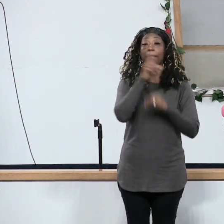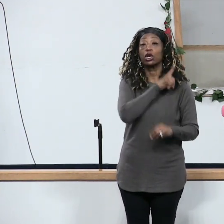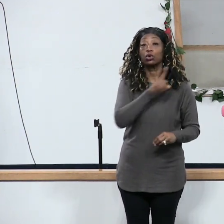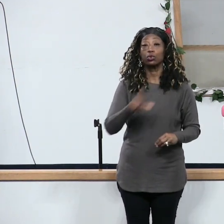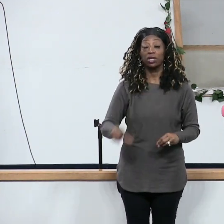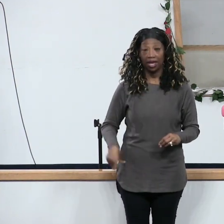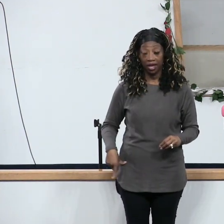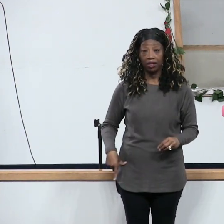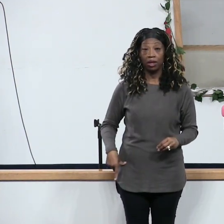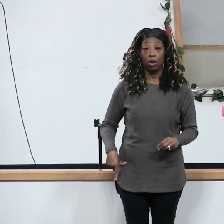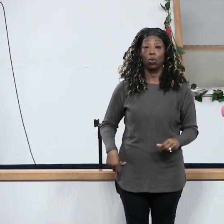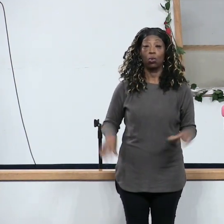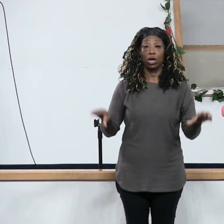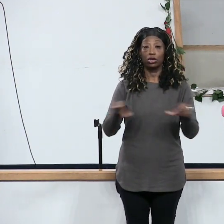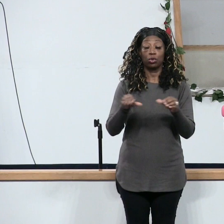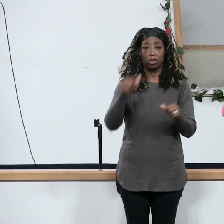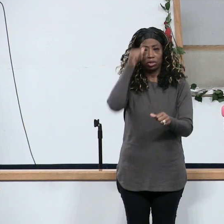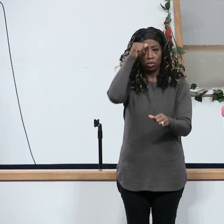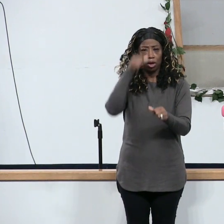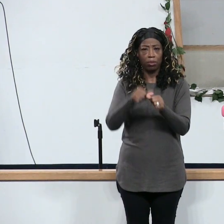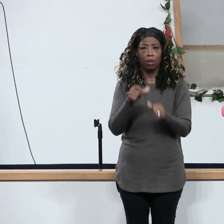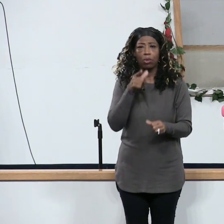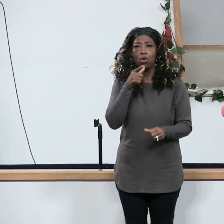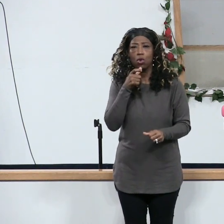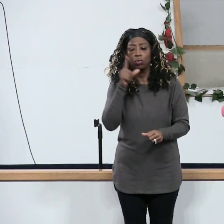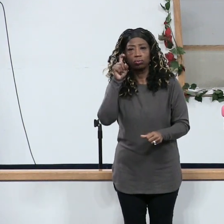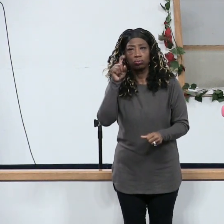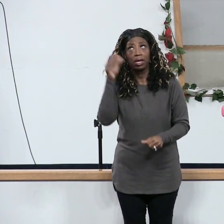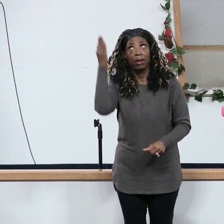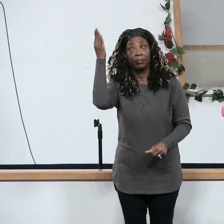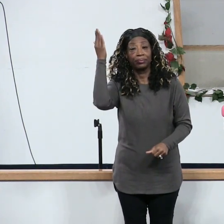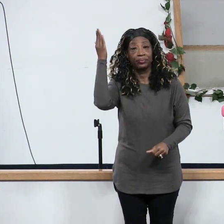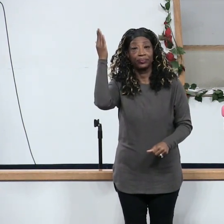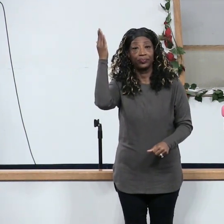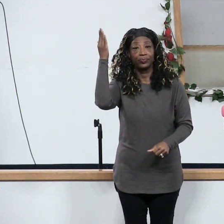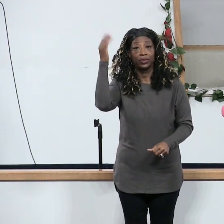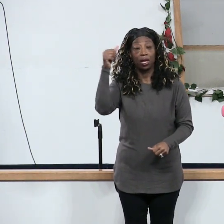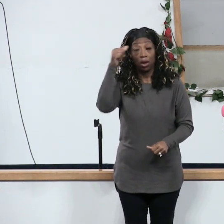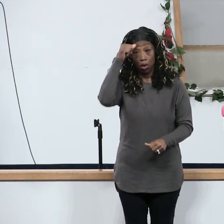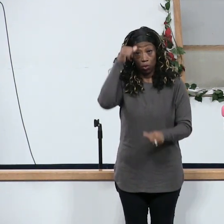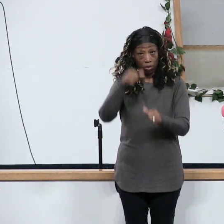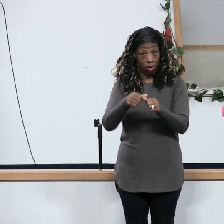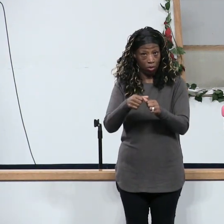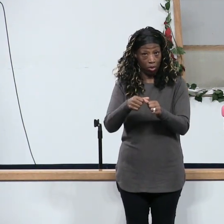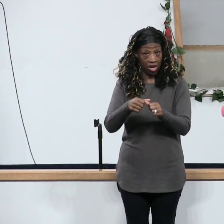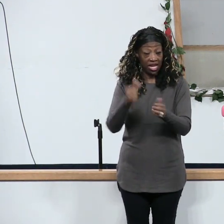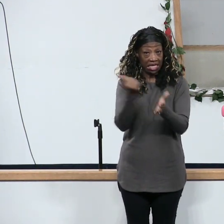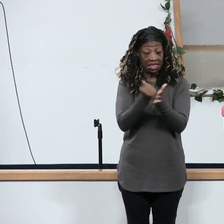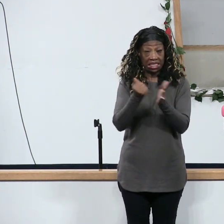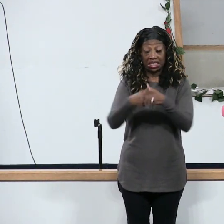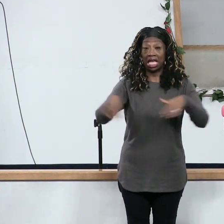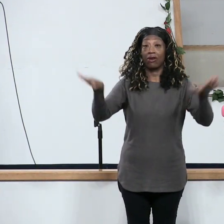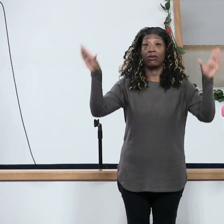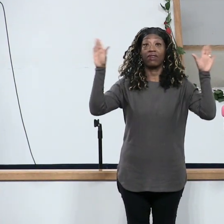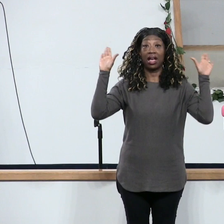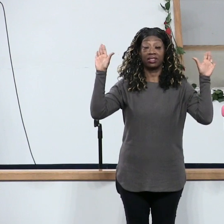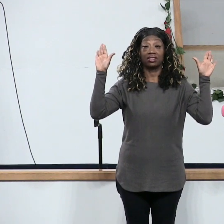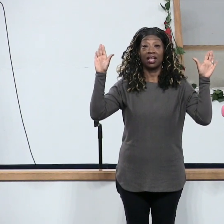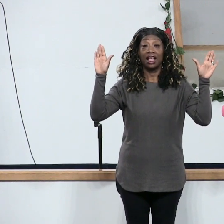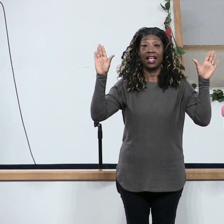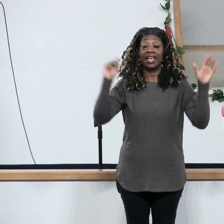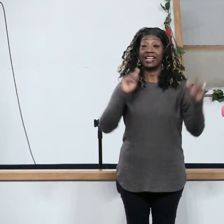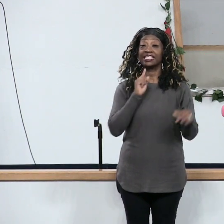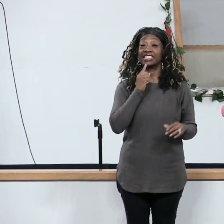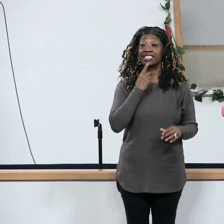to remember who? Him. Remembering his sacrifice, remembering his